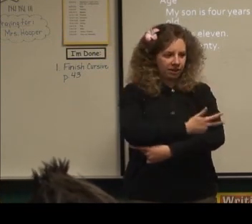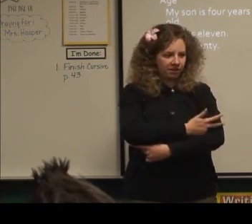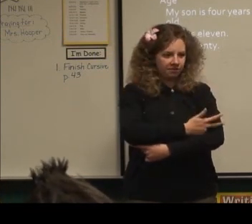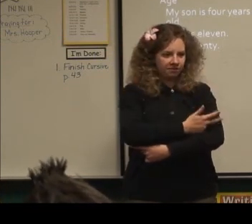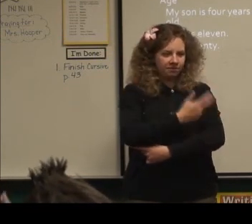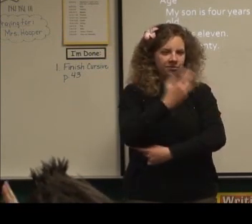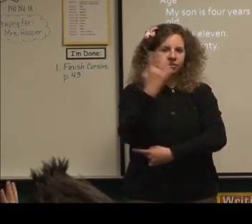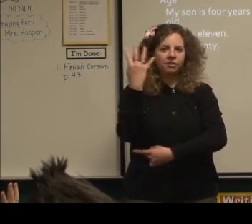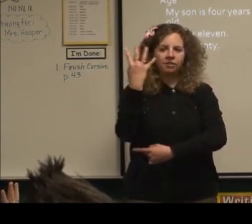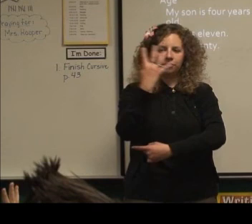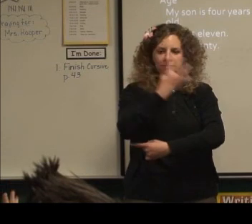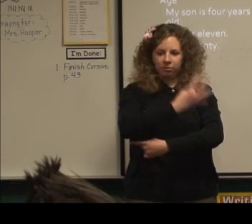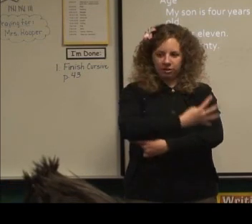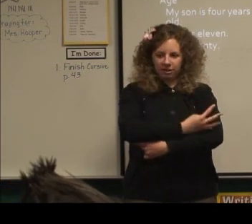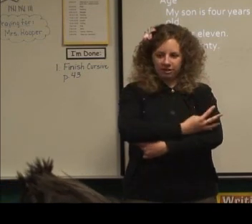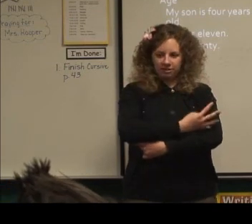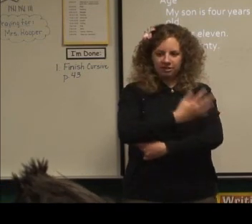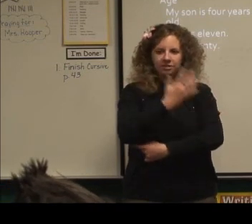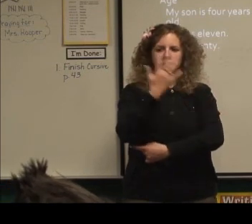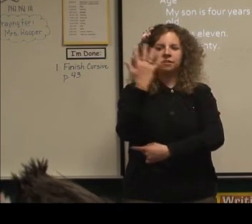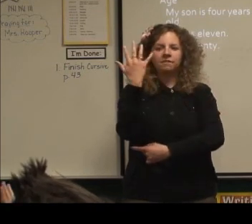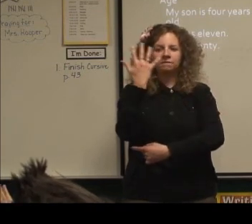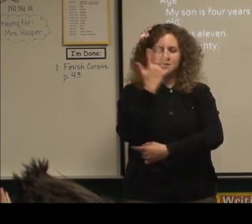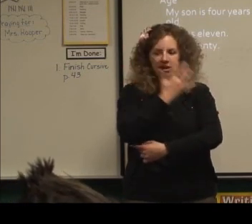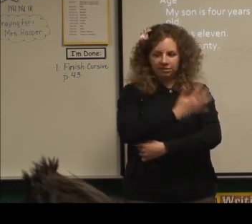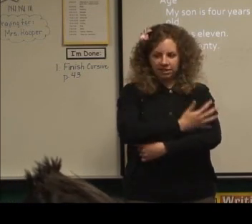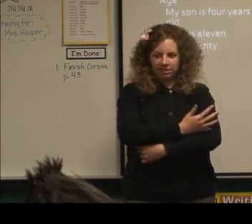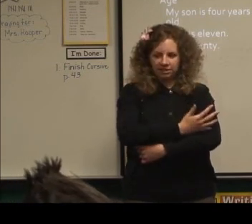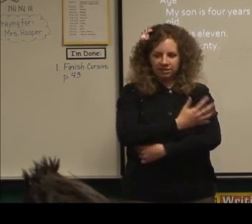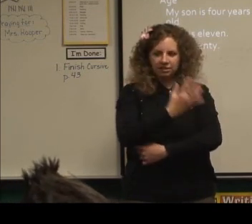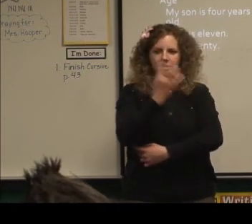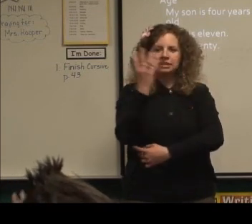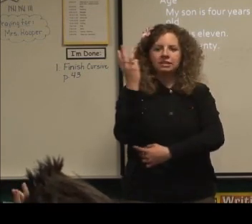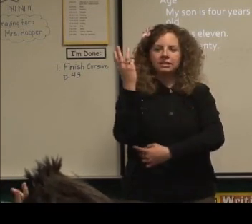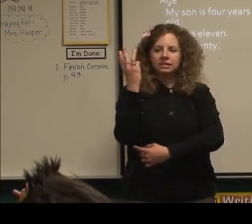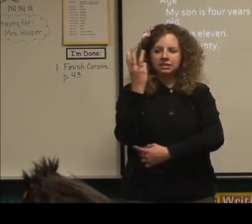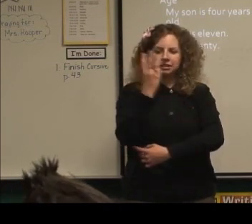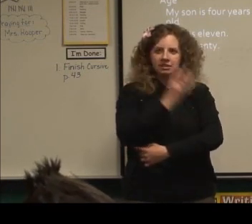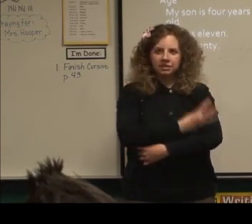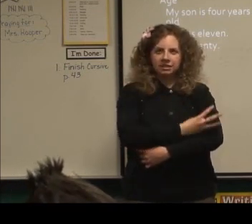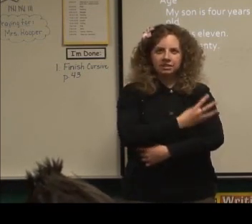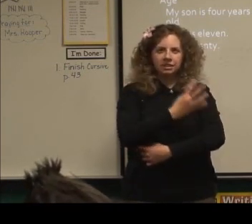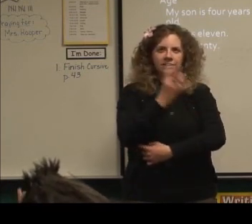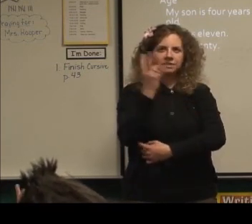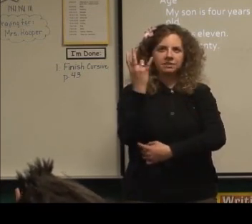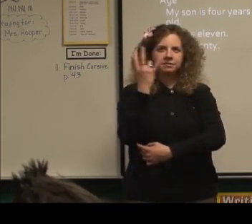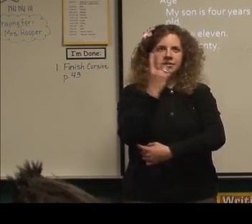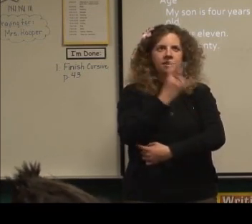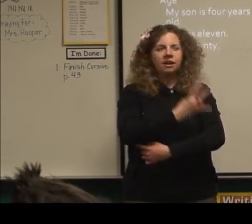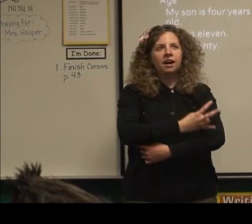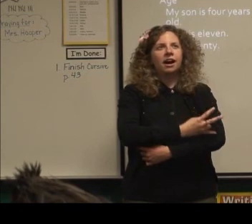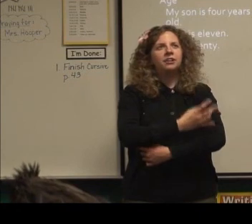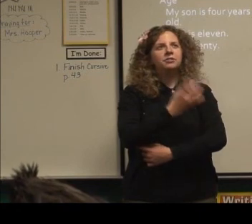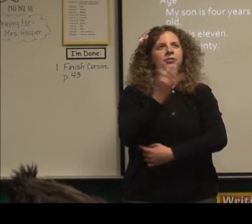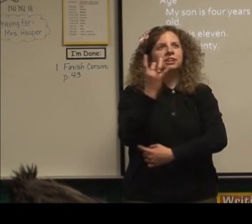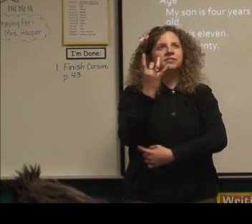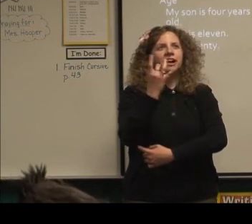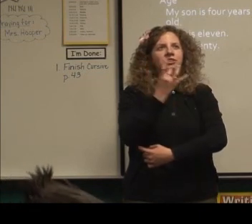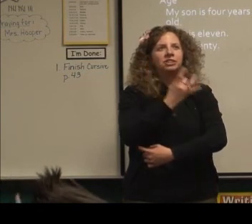day, 4 days, 5 days, 6 days. I don't know that I've actually